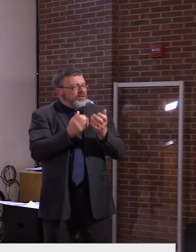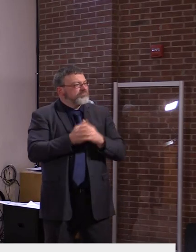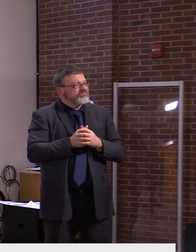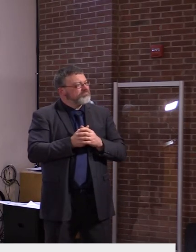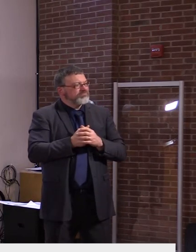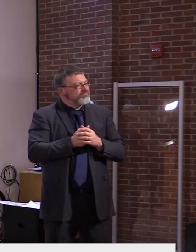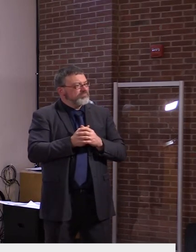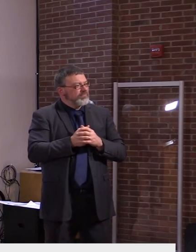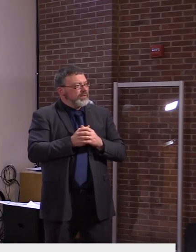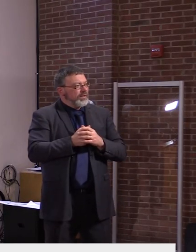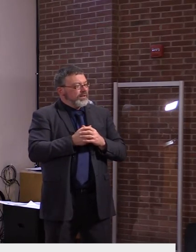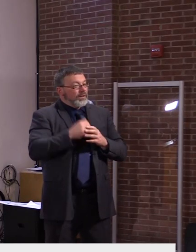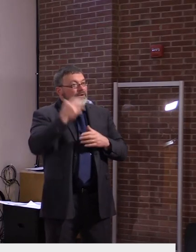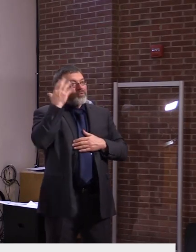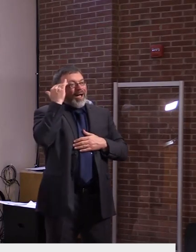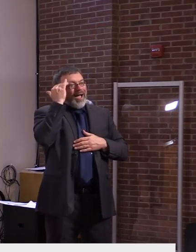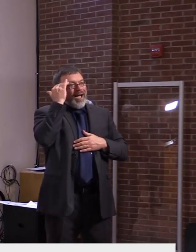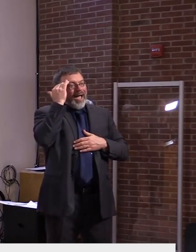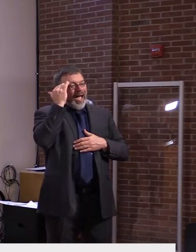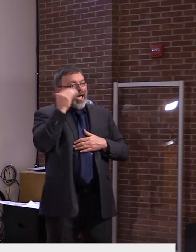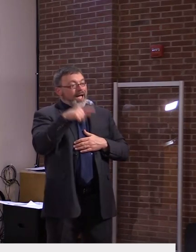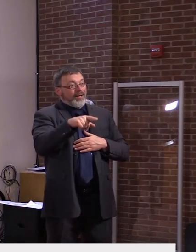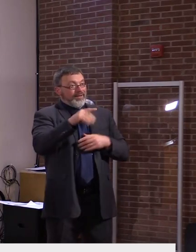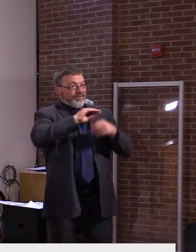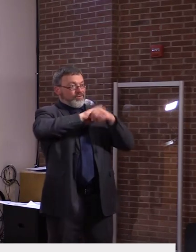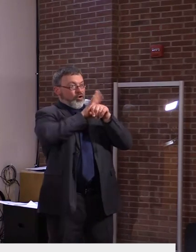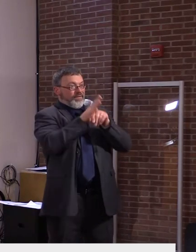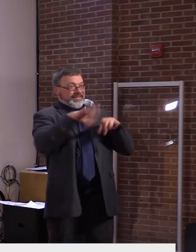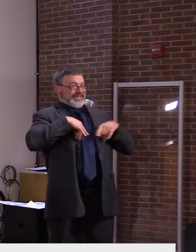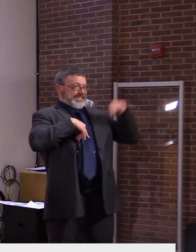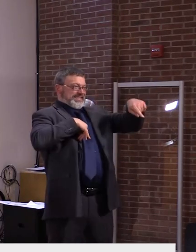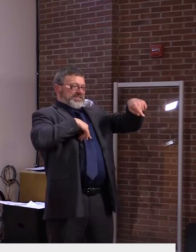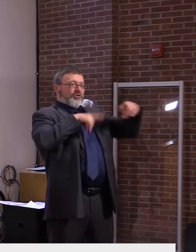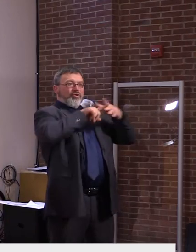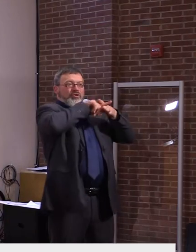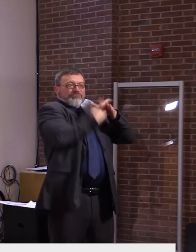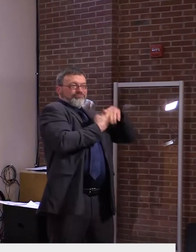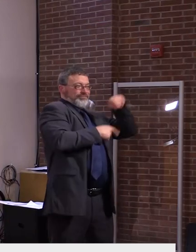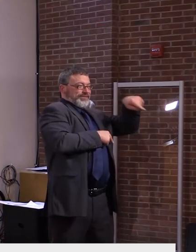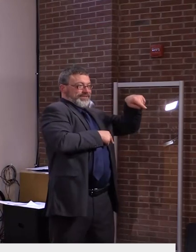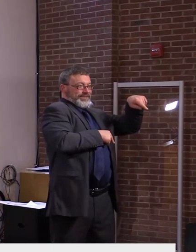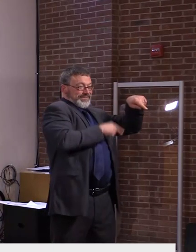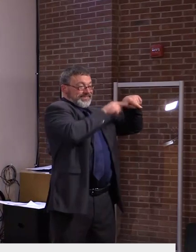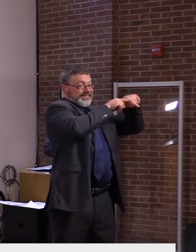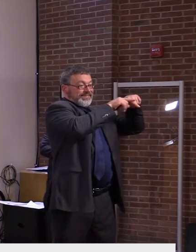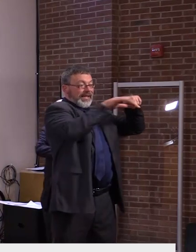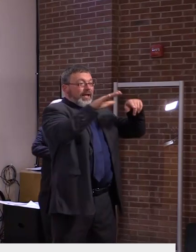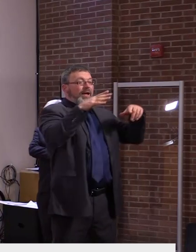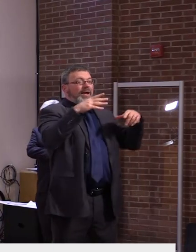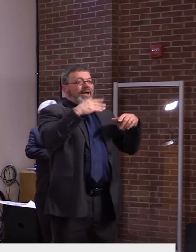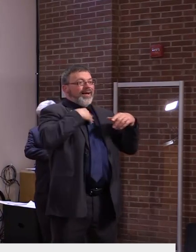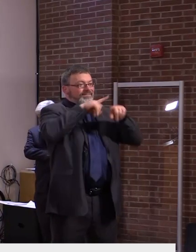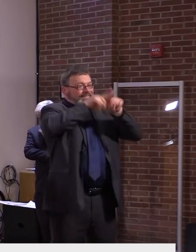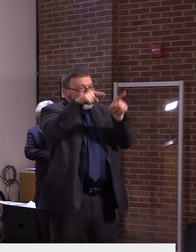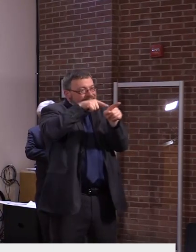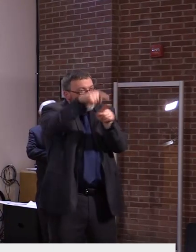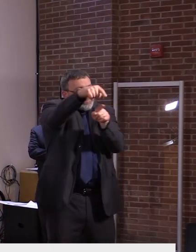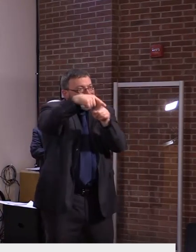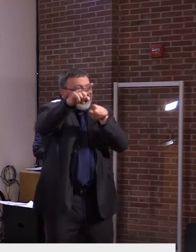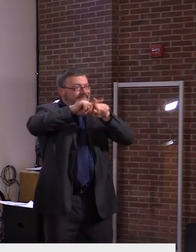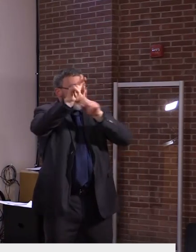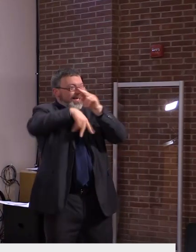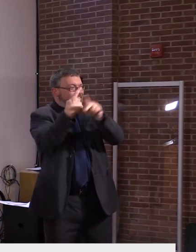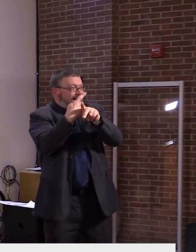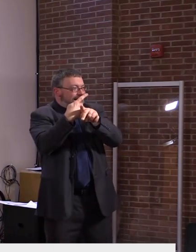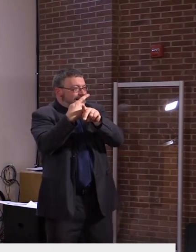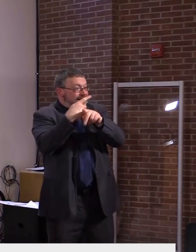sequence of the original virus and then the genetic sequence of what came next, to see if it's the same virus or if